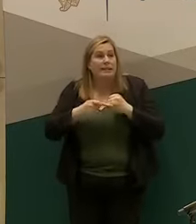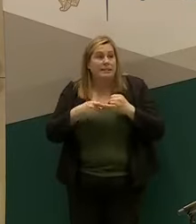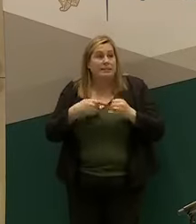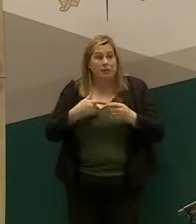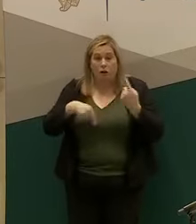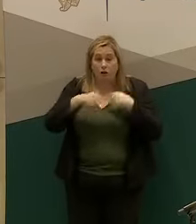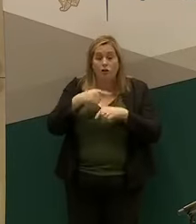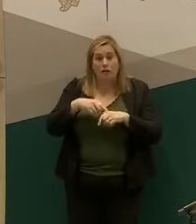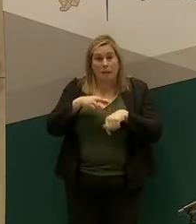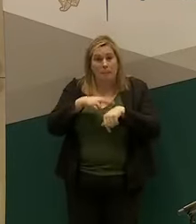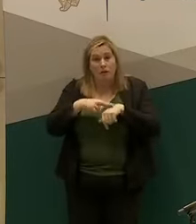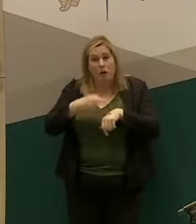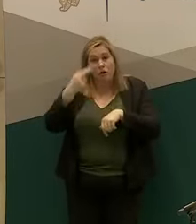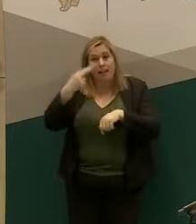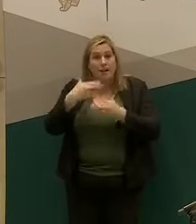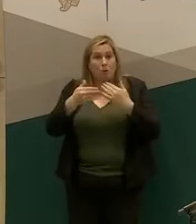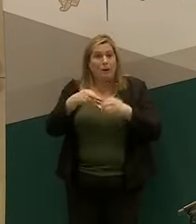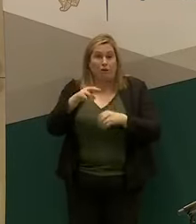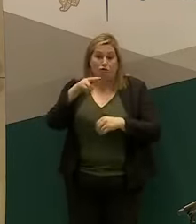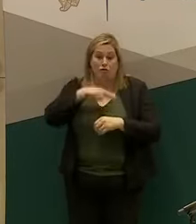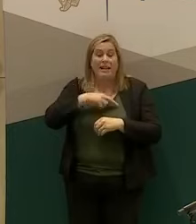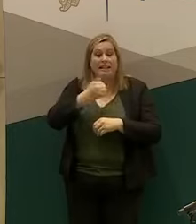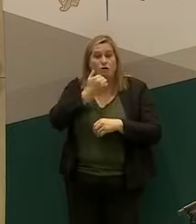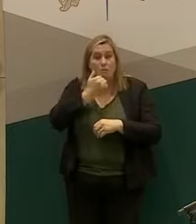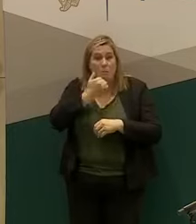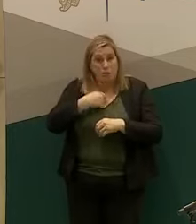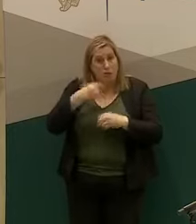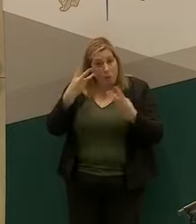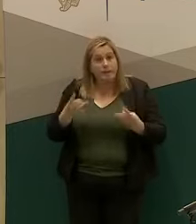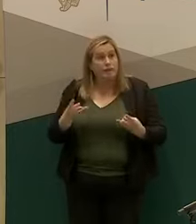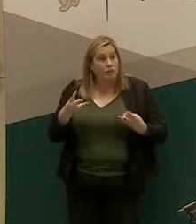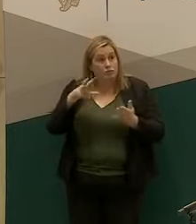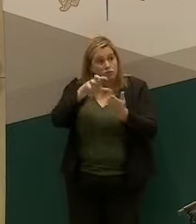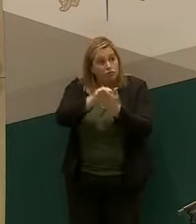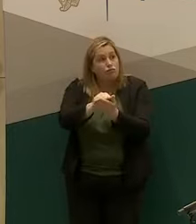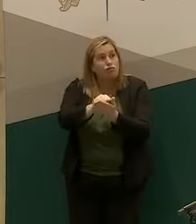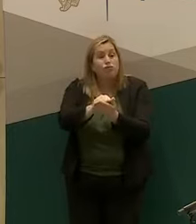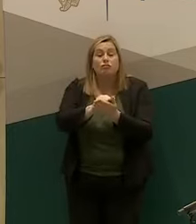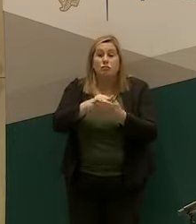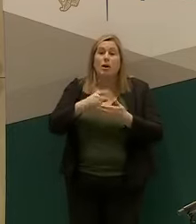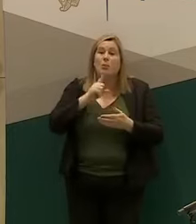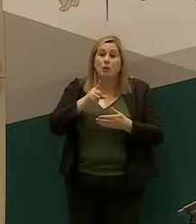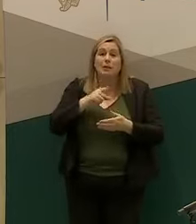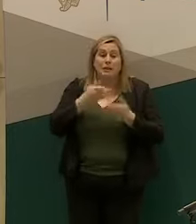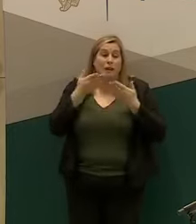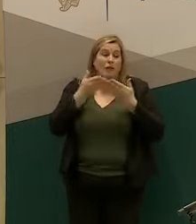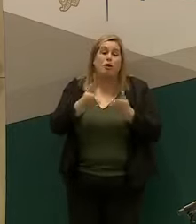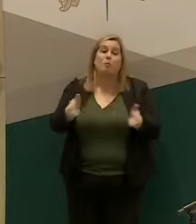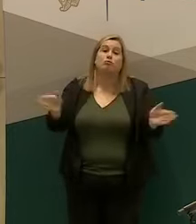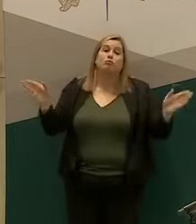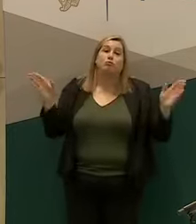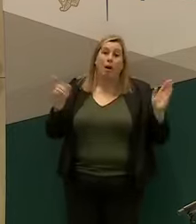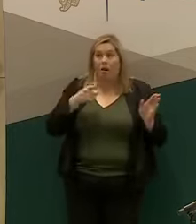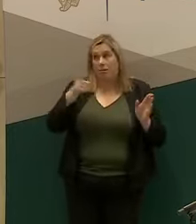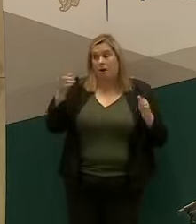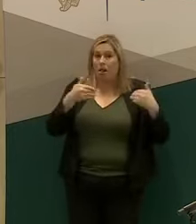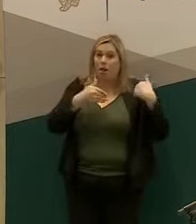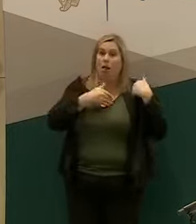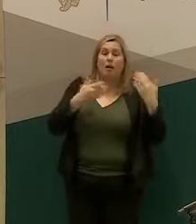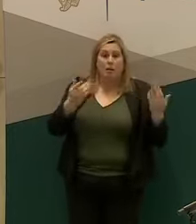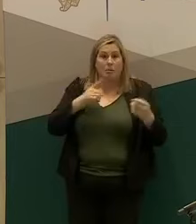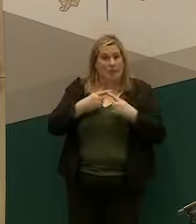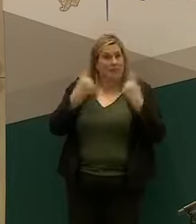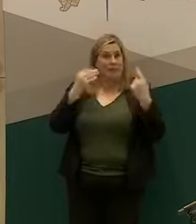impact of this. We think that's a range of measures which are very broad in terms of their application relative to measures that have been taken in many